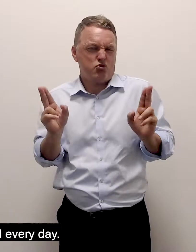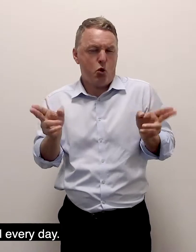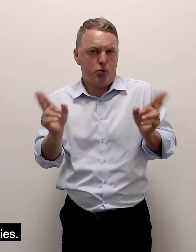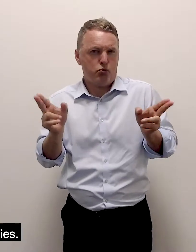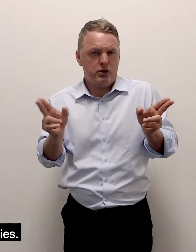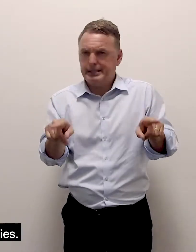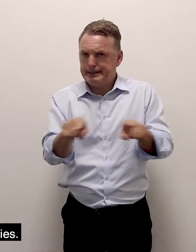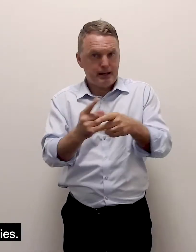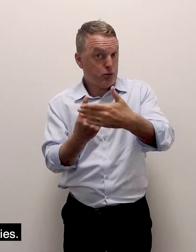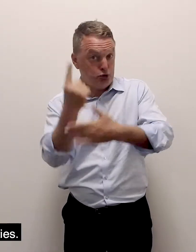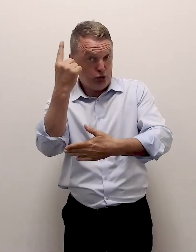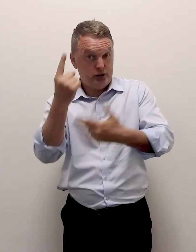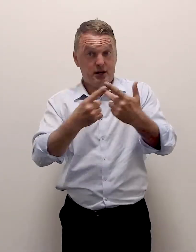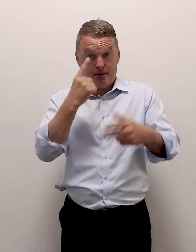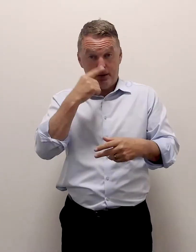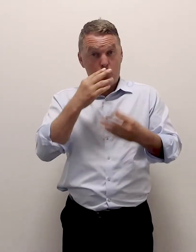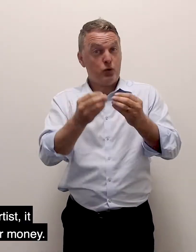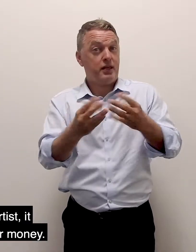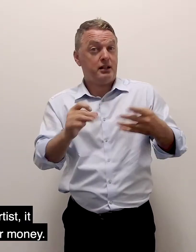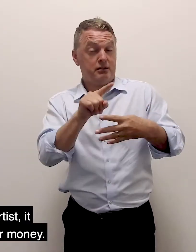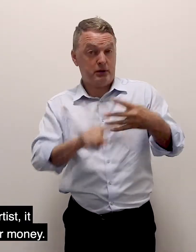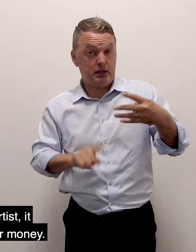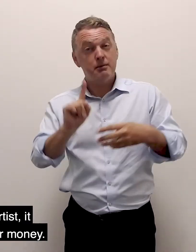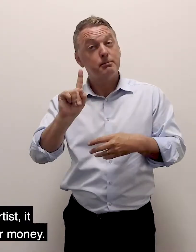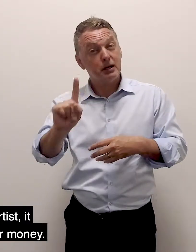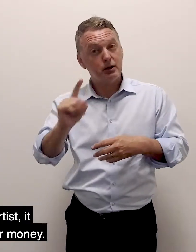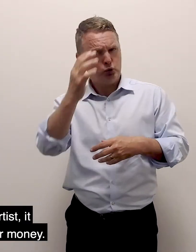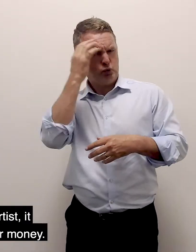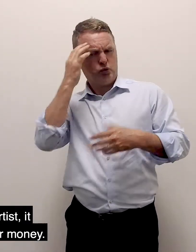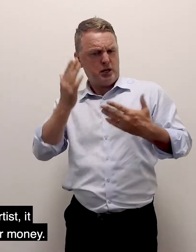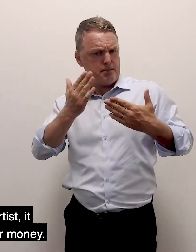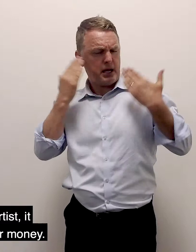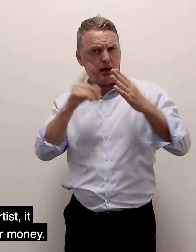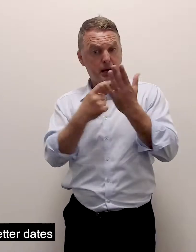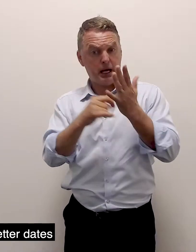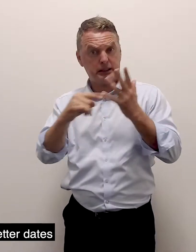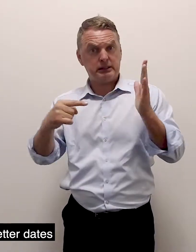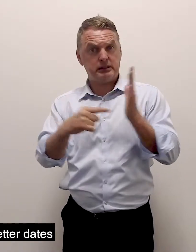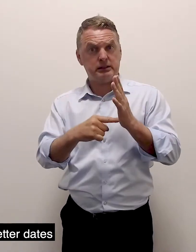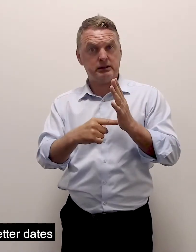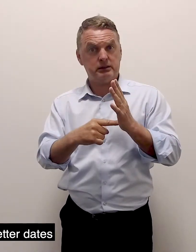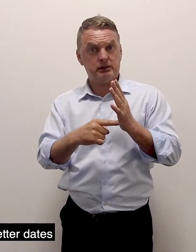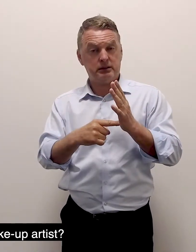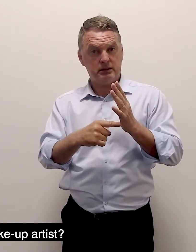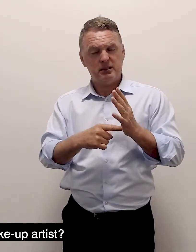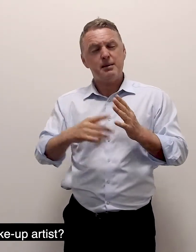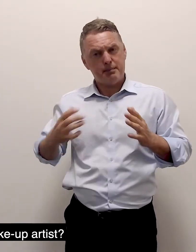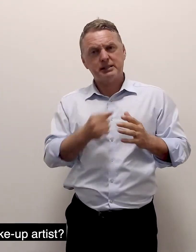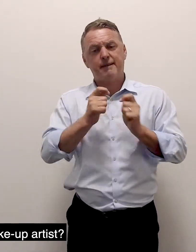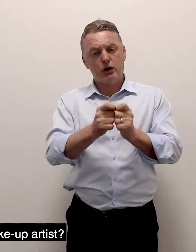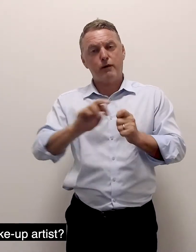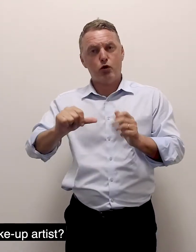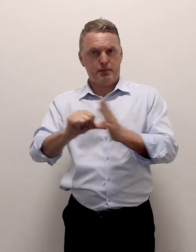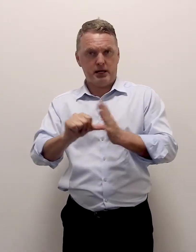day, same opportunities, but the makeup artist, it would be the value for money. Is she going to have better dates because she has a